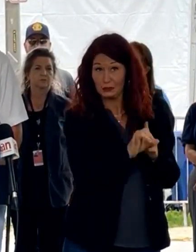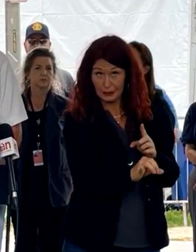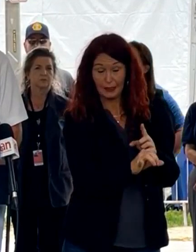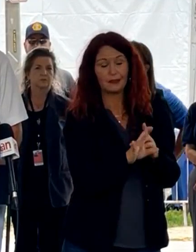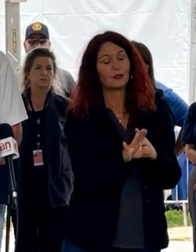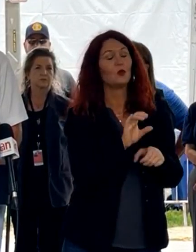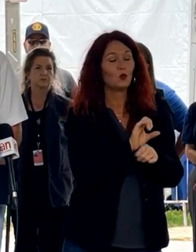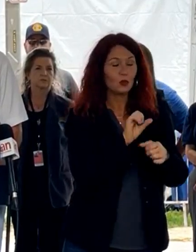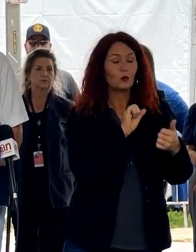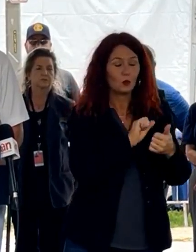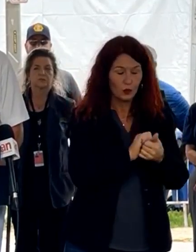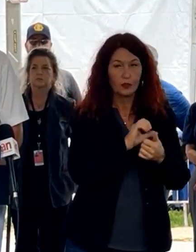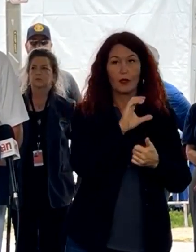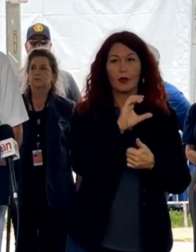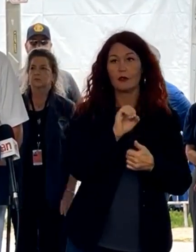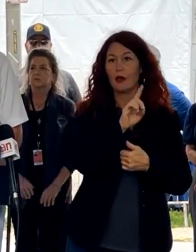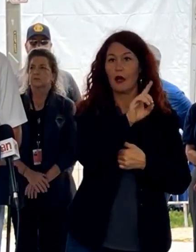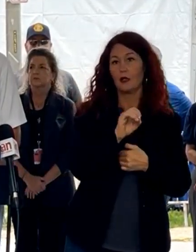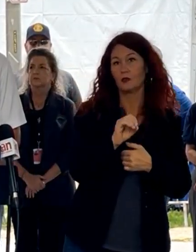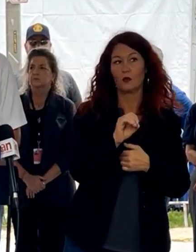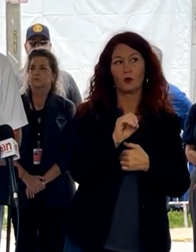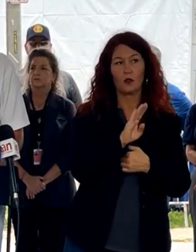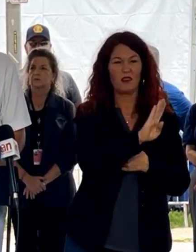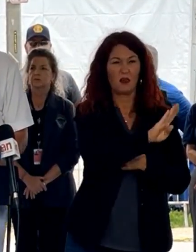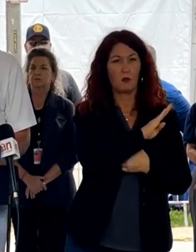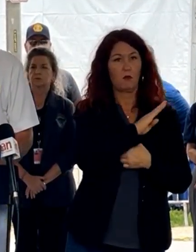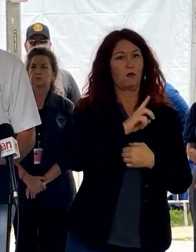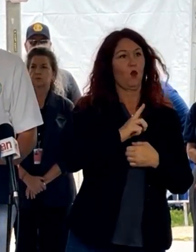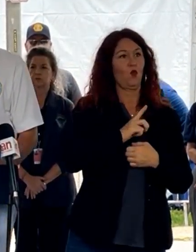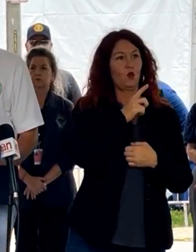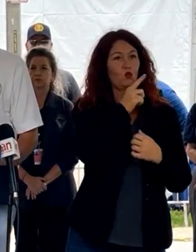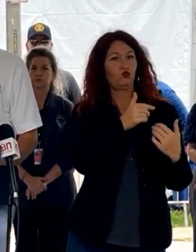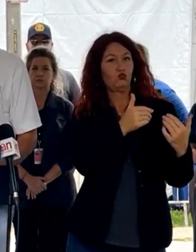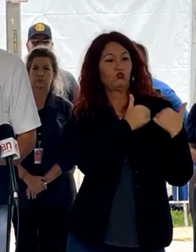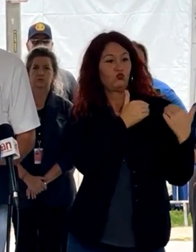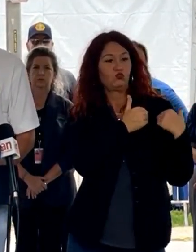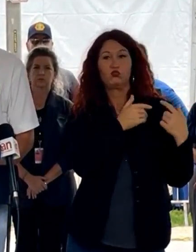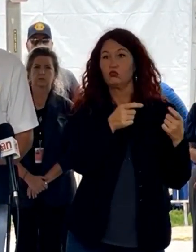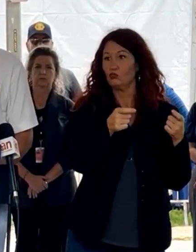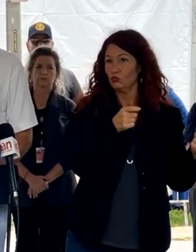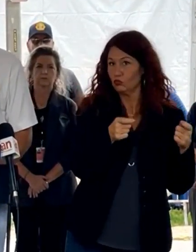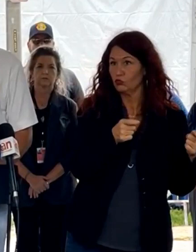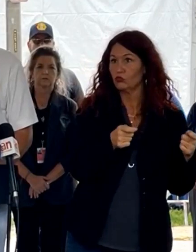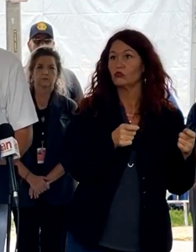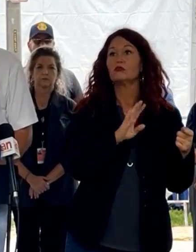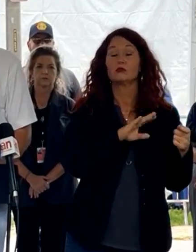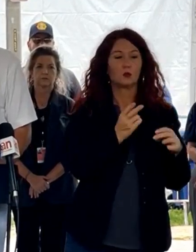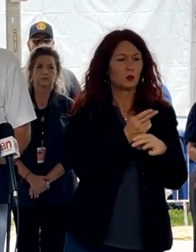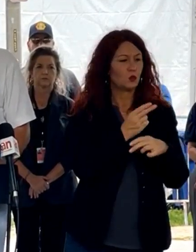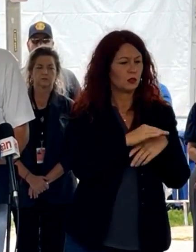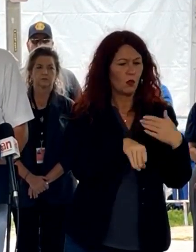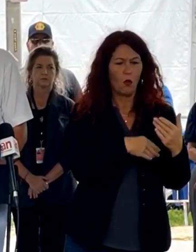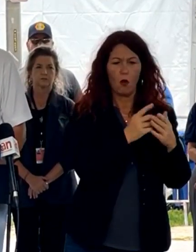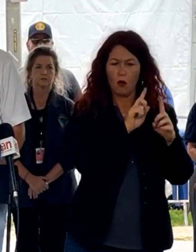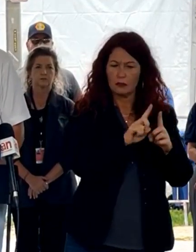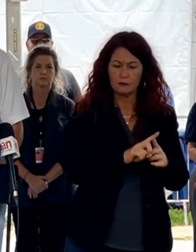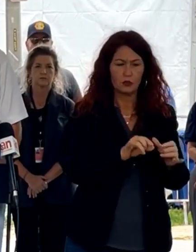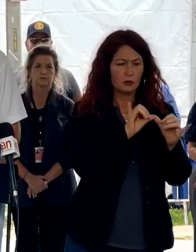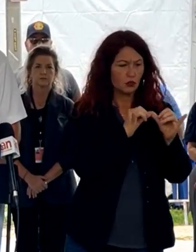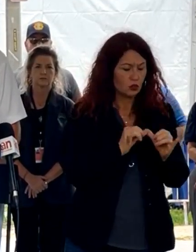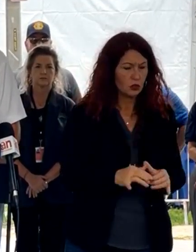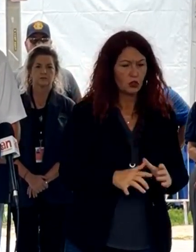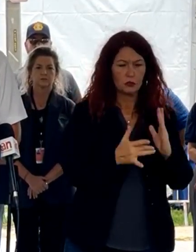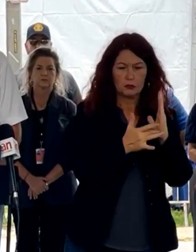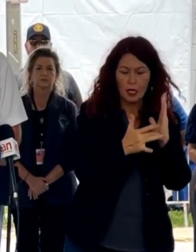we're going to do everything we can to look at those structural systems, including ground penetrating radar, the columns, the beams,